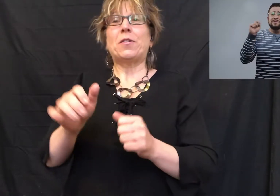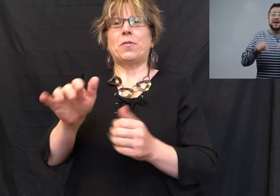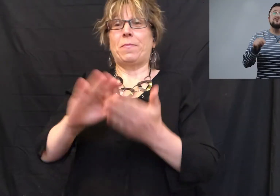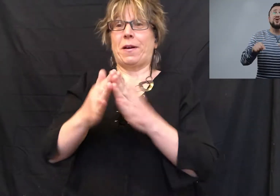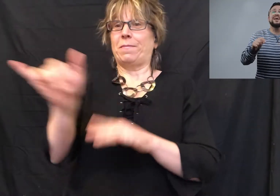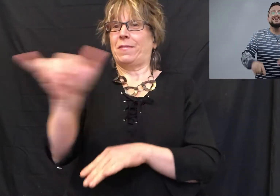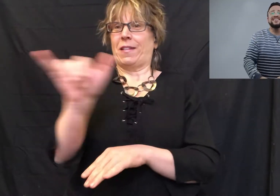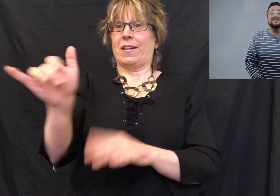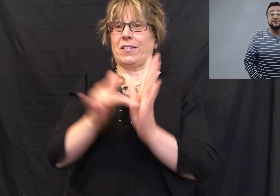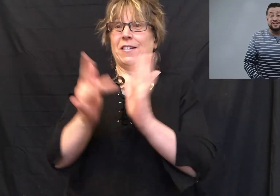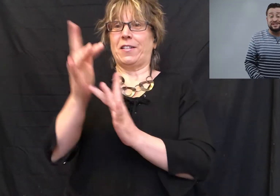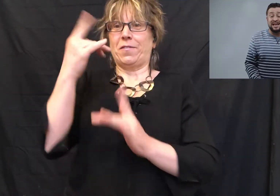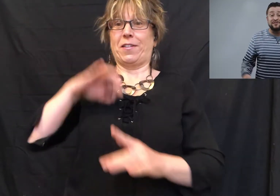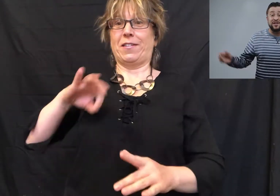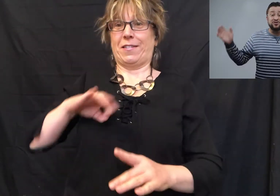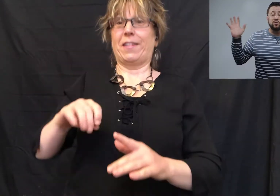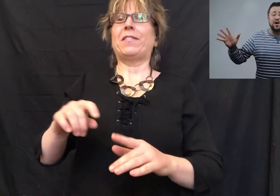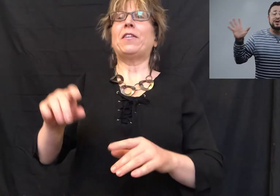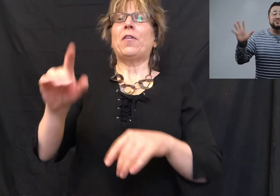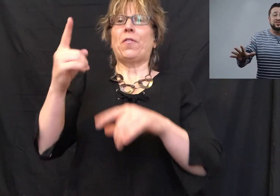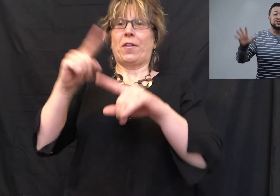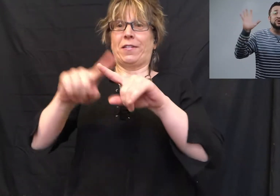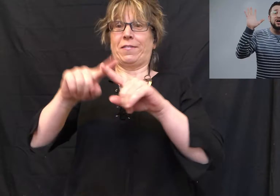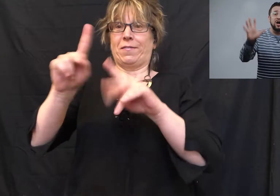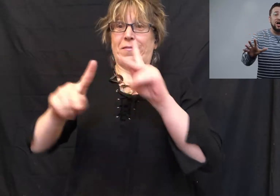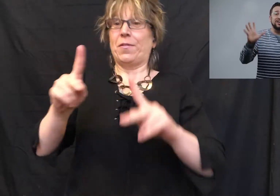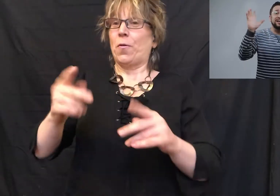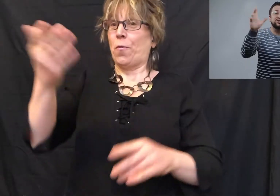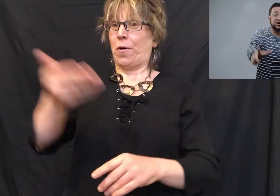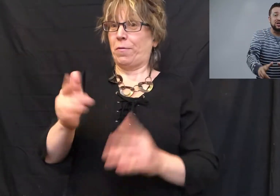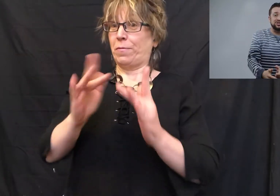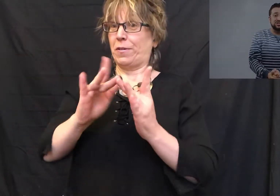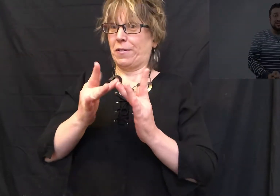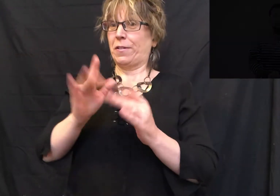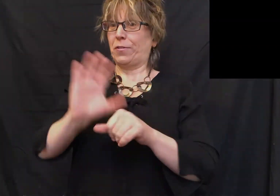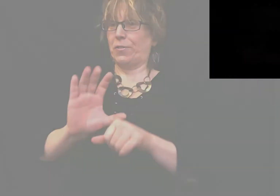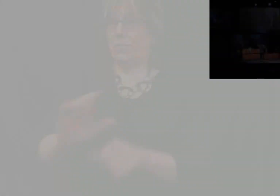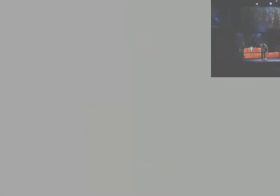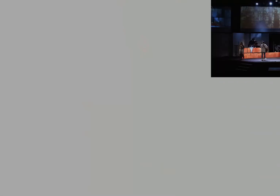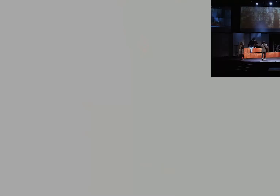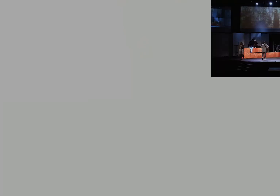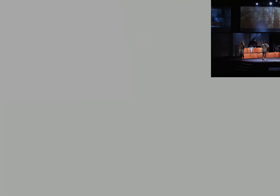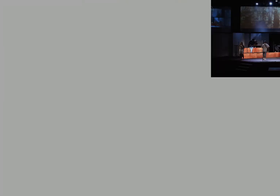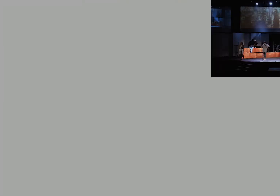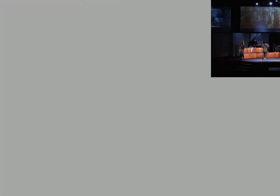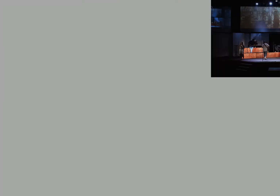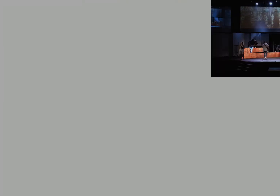together, become more like Jesus for the sake of others. Welcome to Online Church.